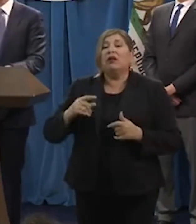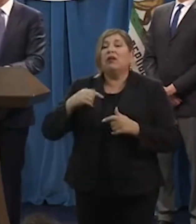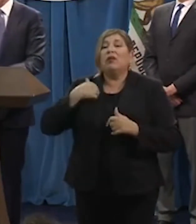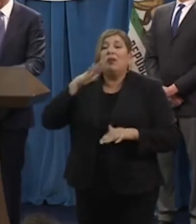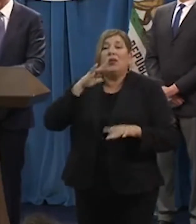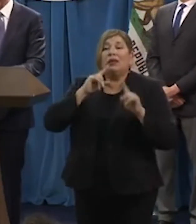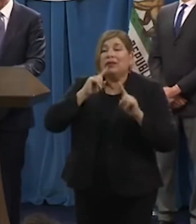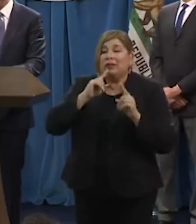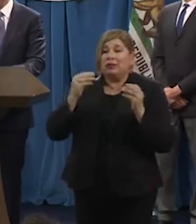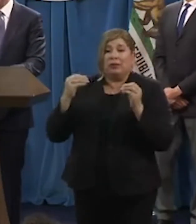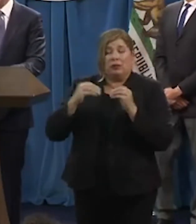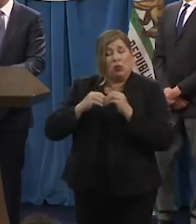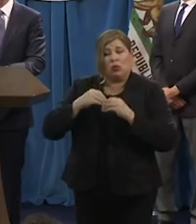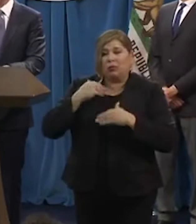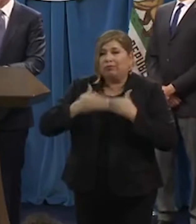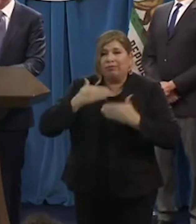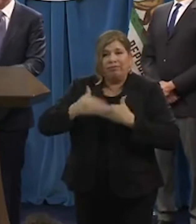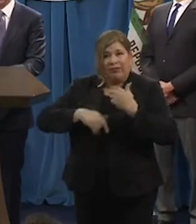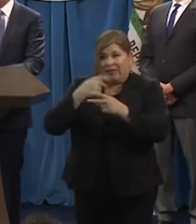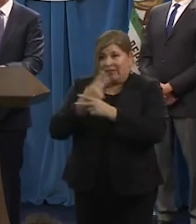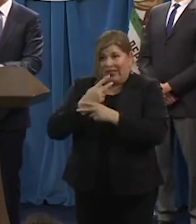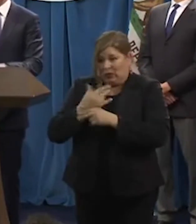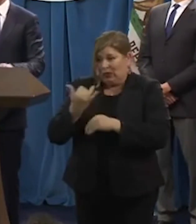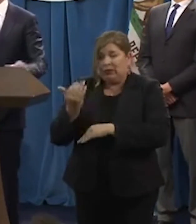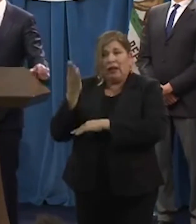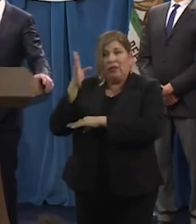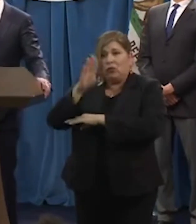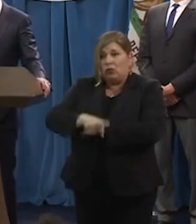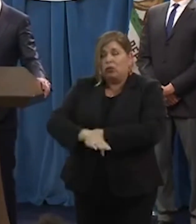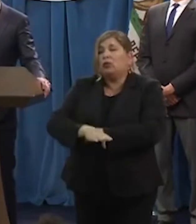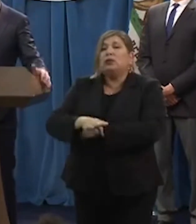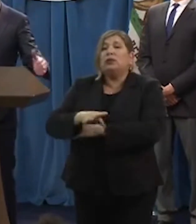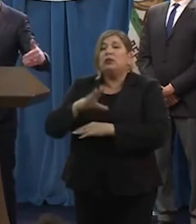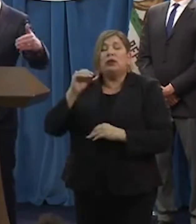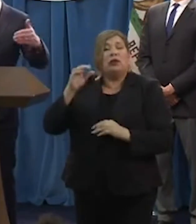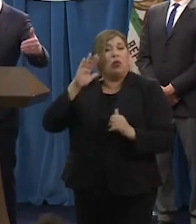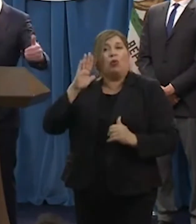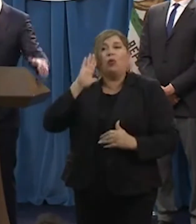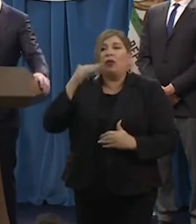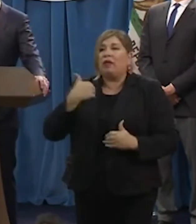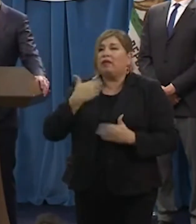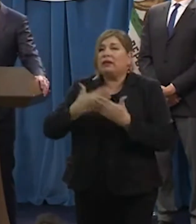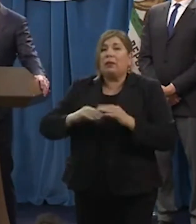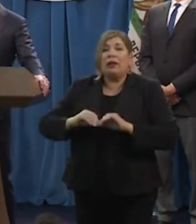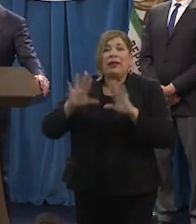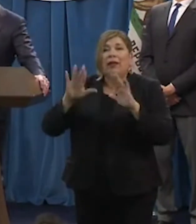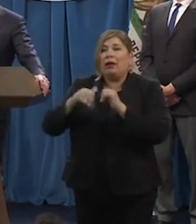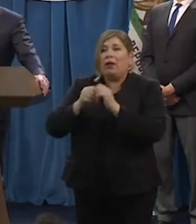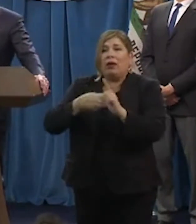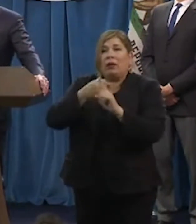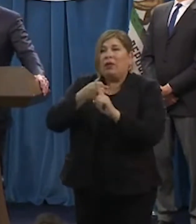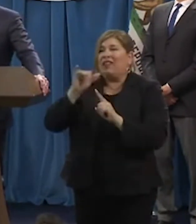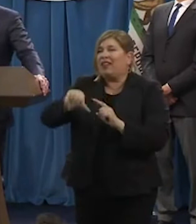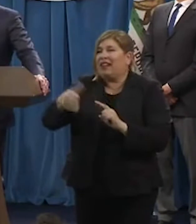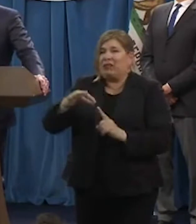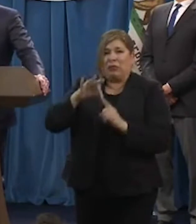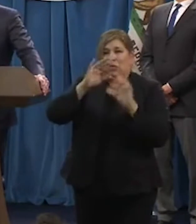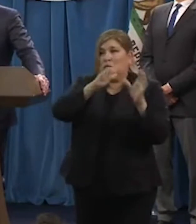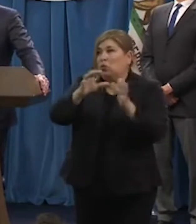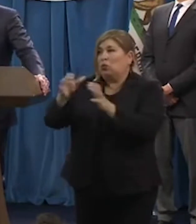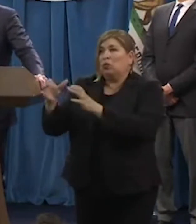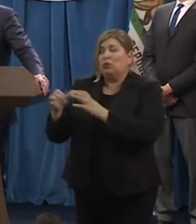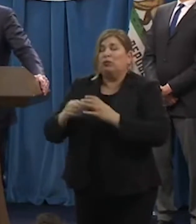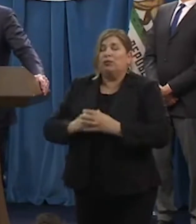conversations with earnest later this afternoon, and hopefully have some clarity and guidelines in